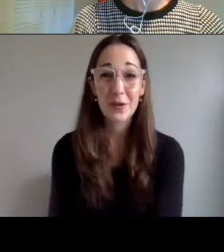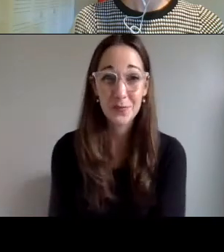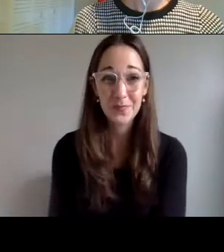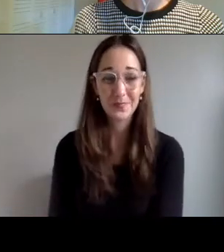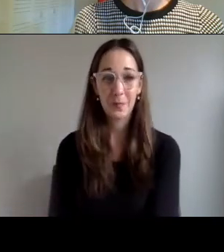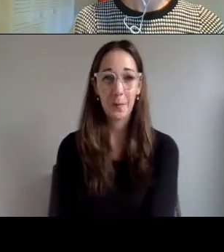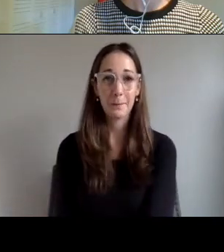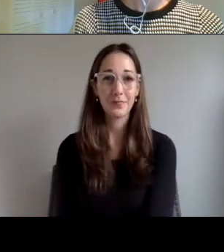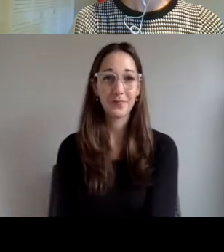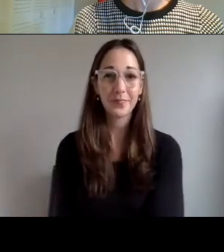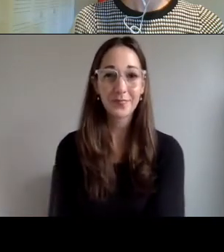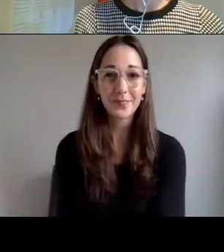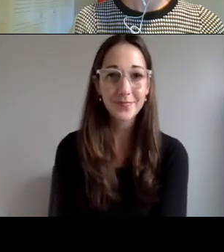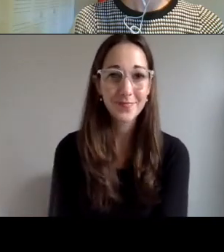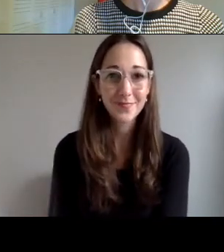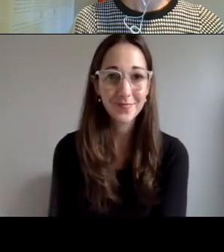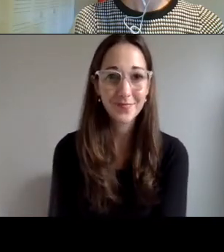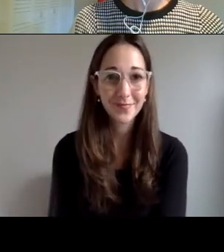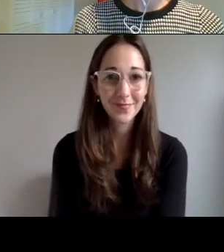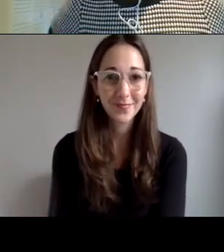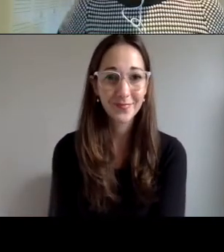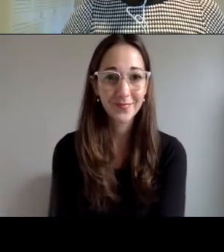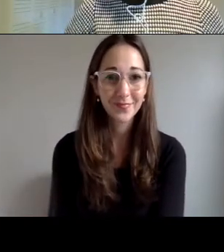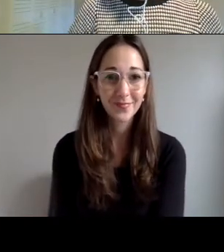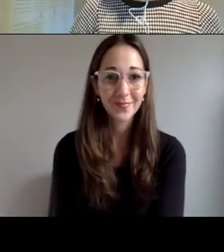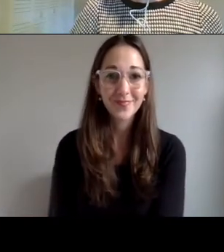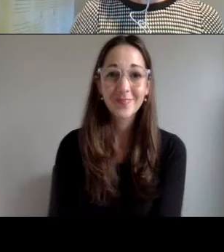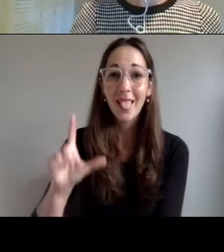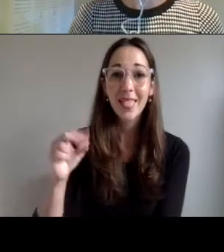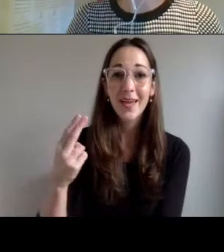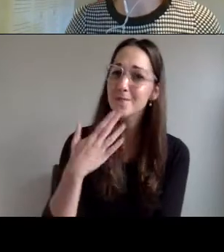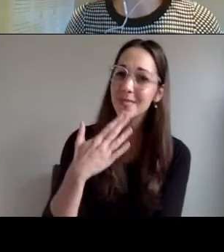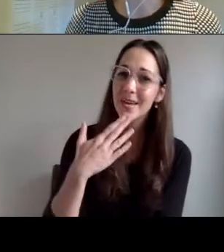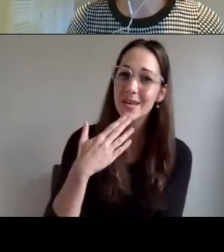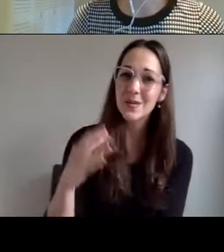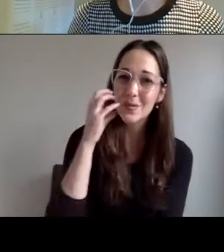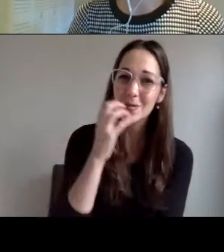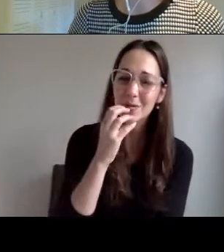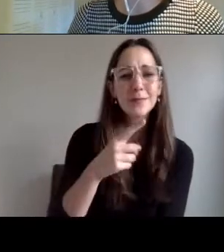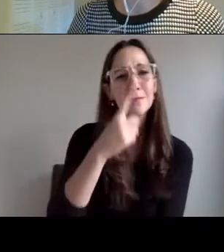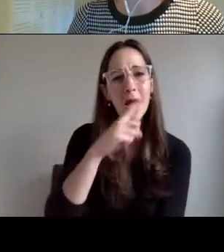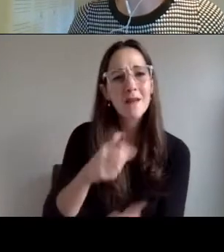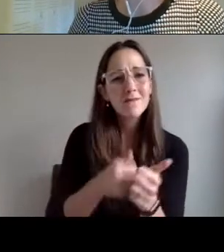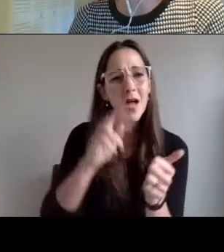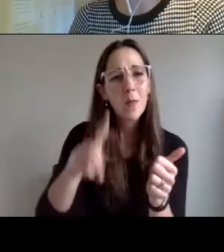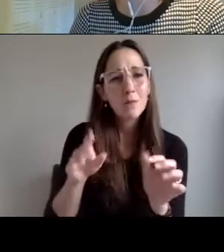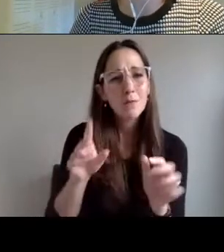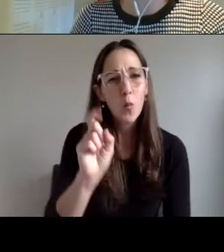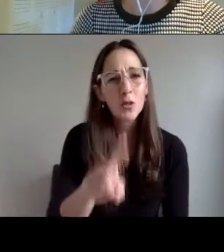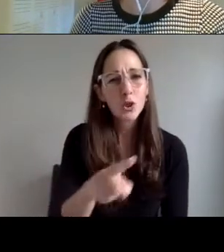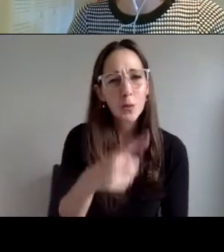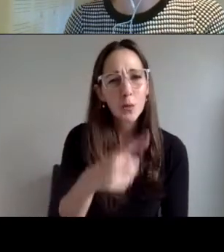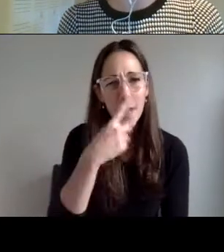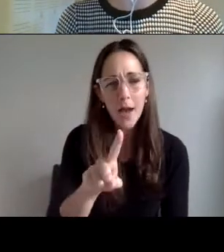Thank you. Thank you, Chris. And if I can ask a question, and I think if a few people may have noted this in the